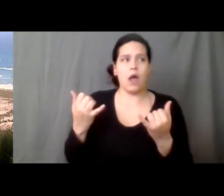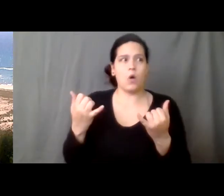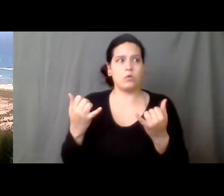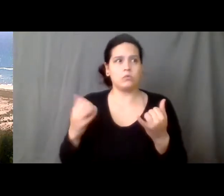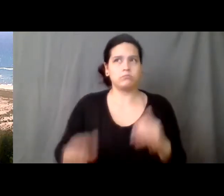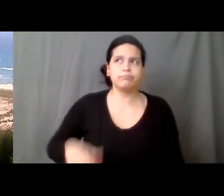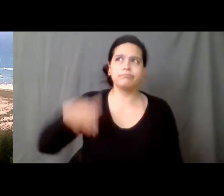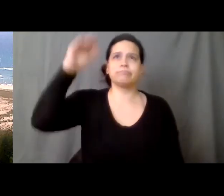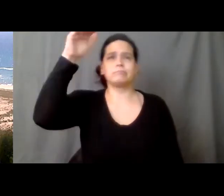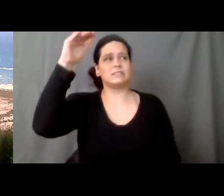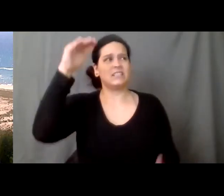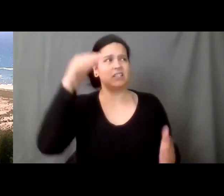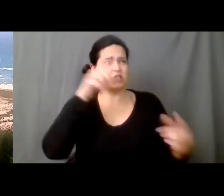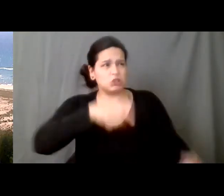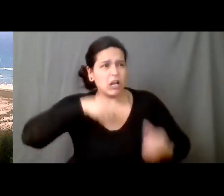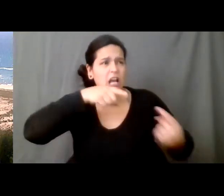that.